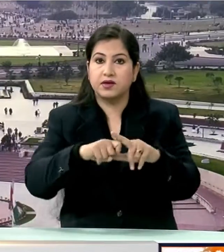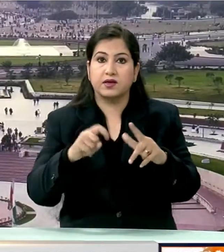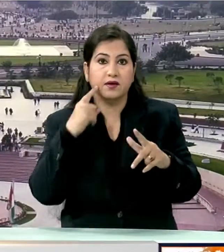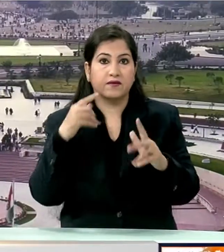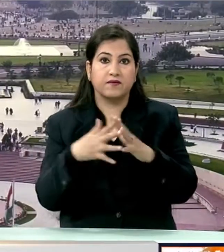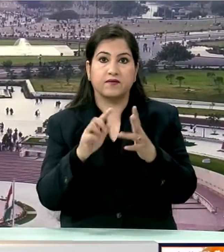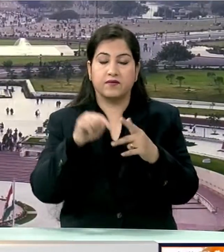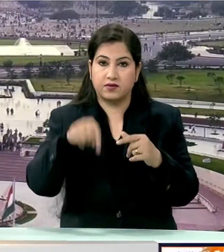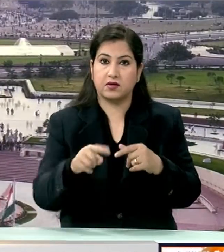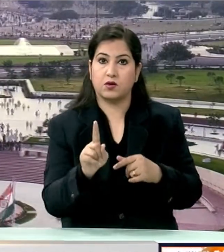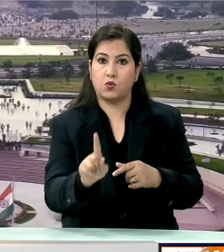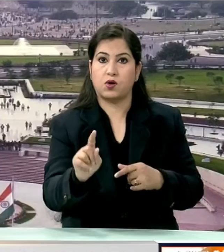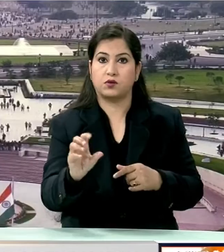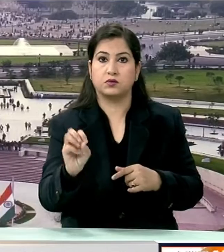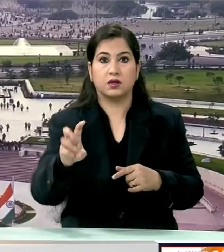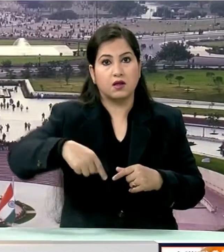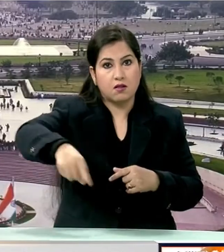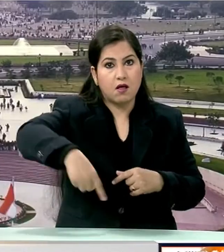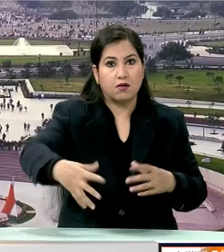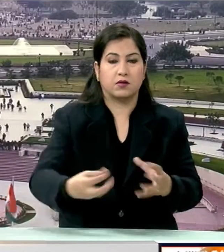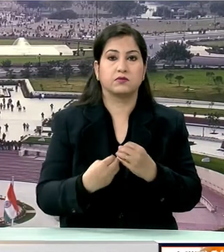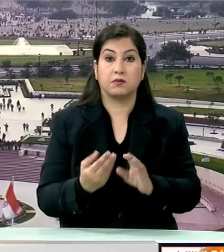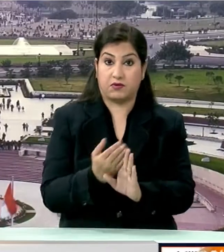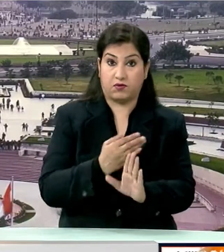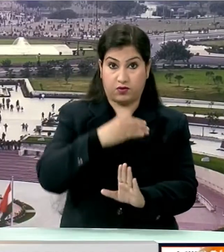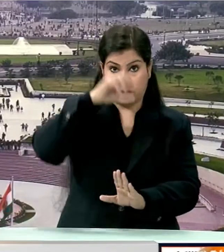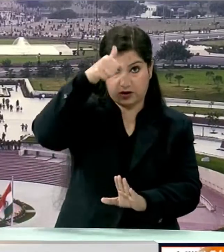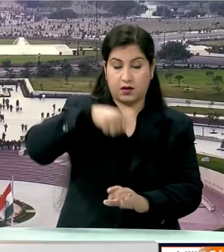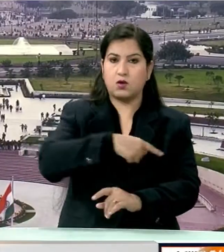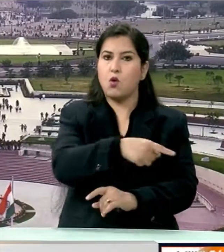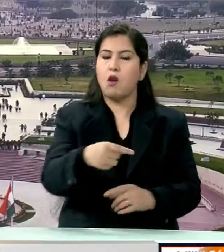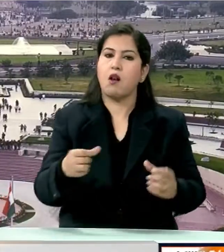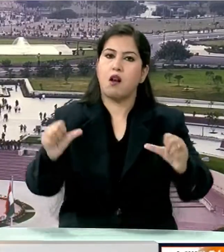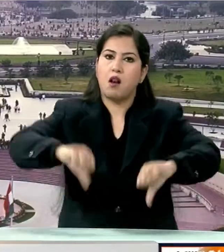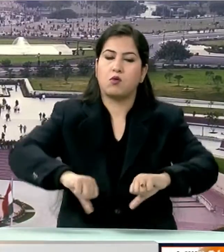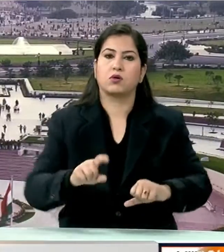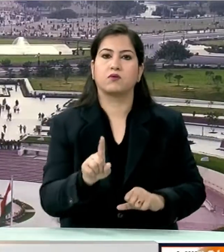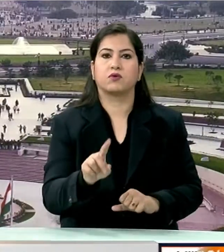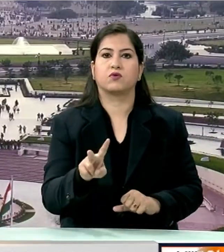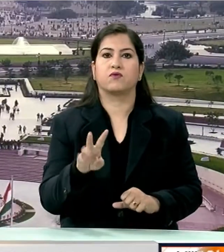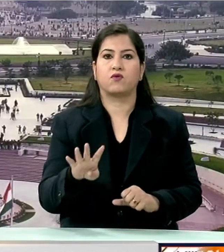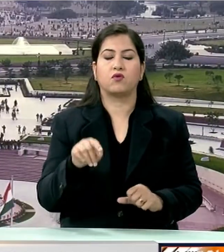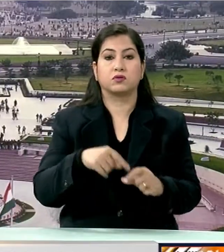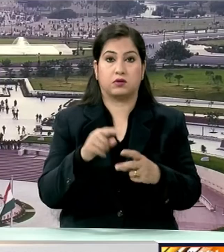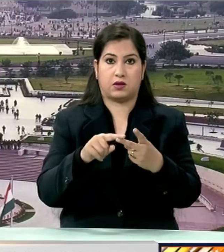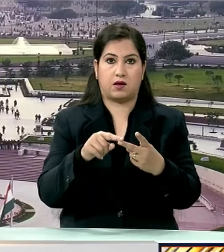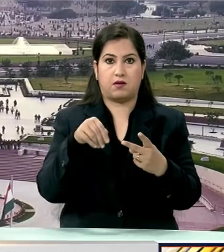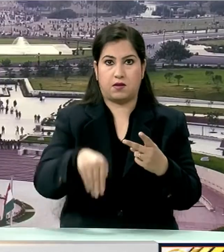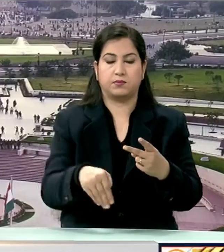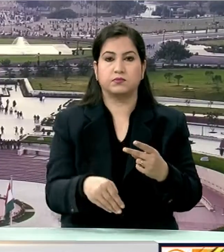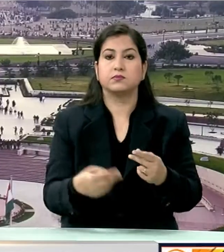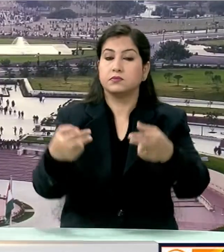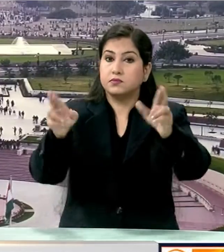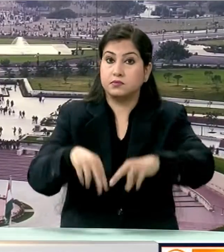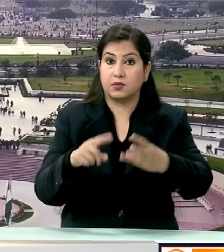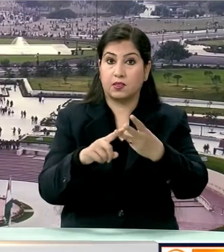on a solid 103-run stand. Earlier, India were all out for 124 in their second innings. Resuming the